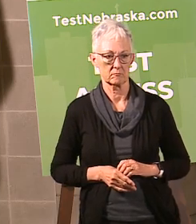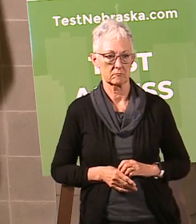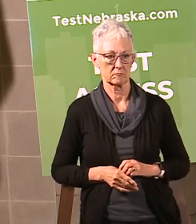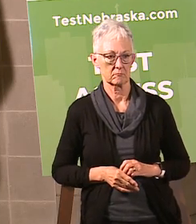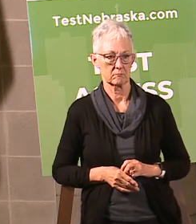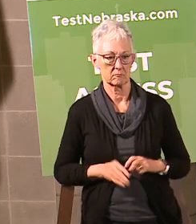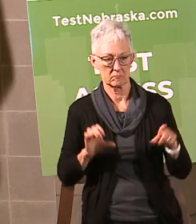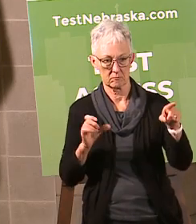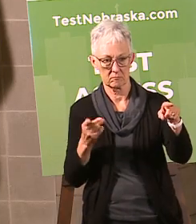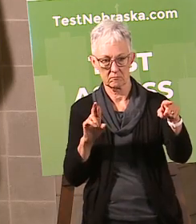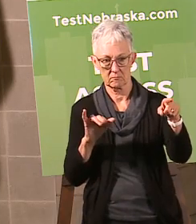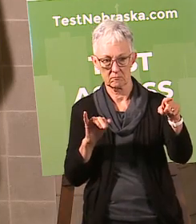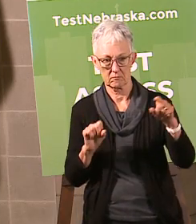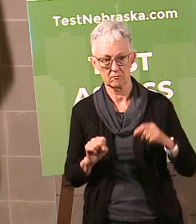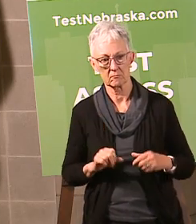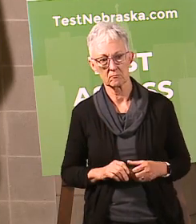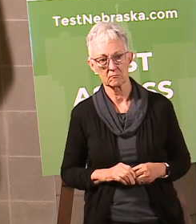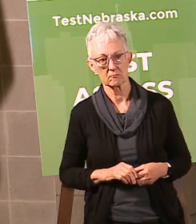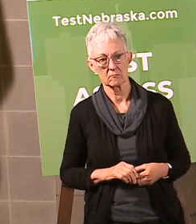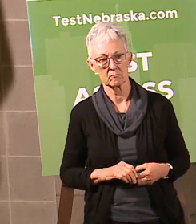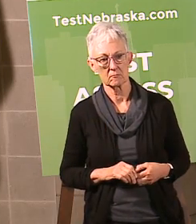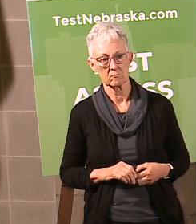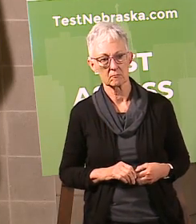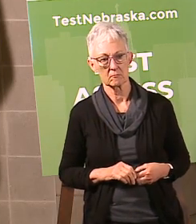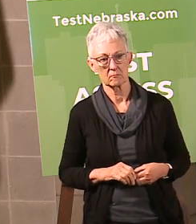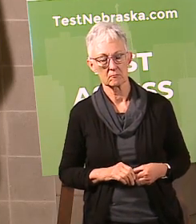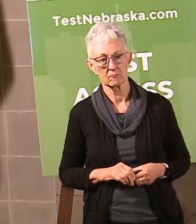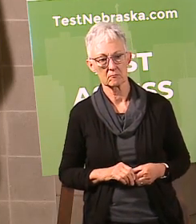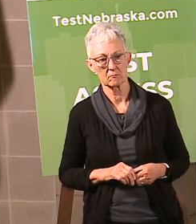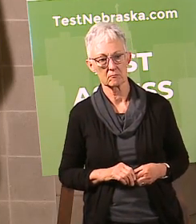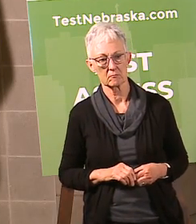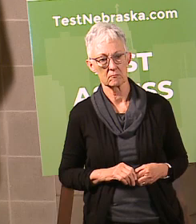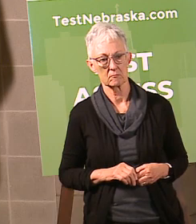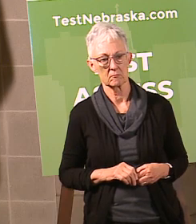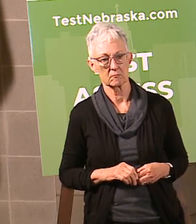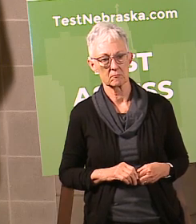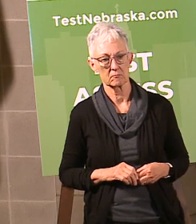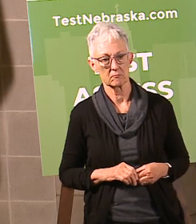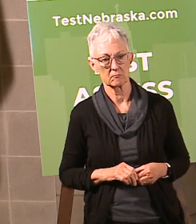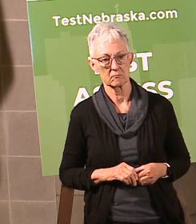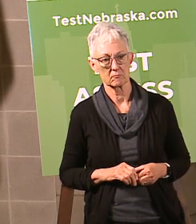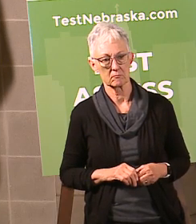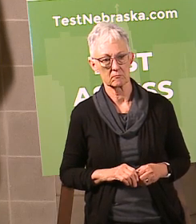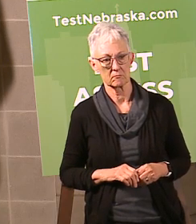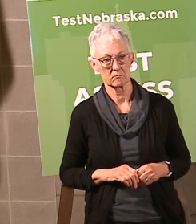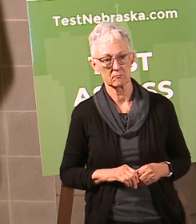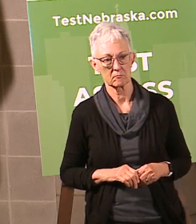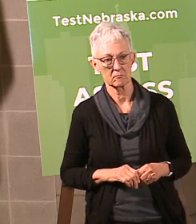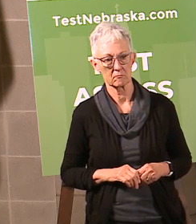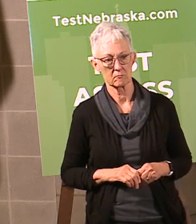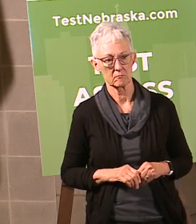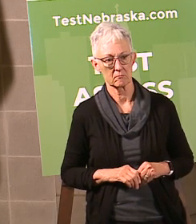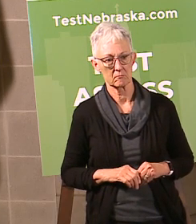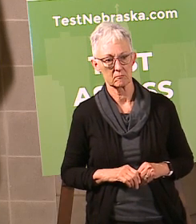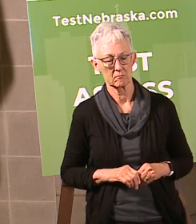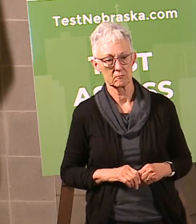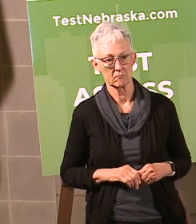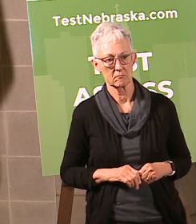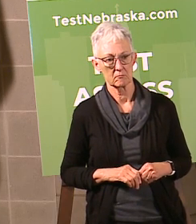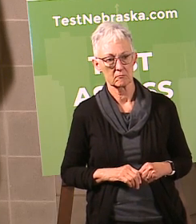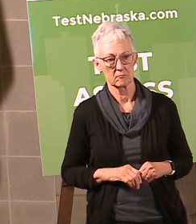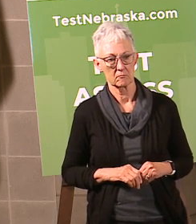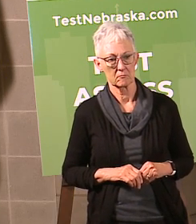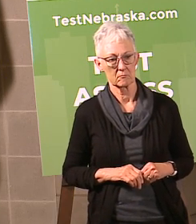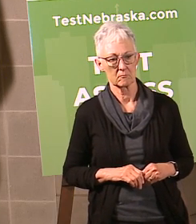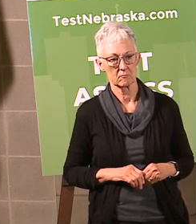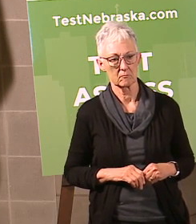Chris? Yeah, there have been some other problems reported of people that, I guess Test Nebraska has said that they qualify for testing based on